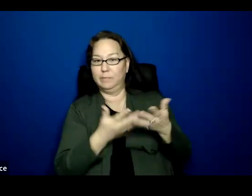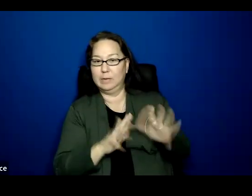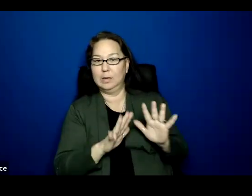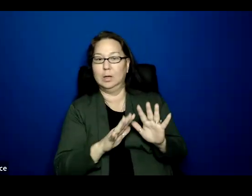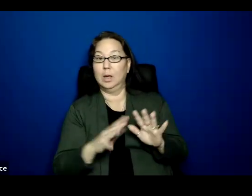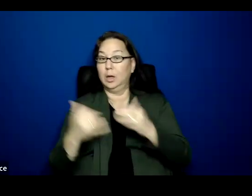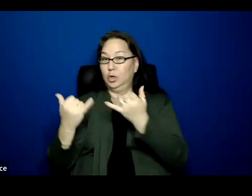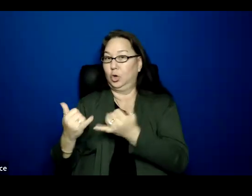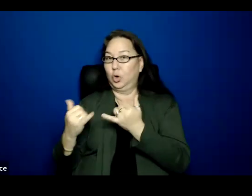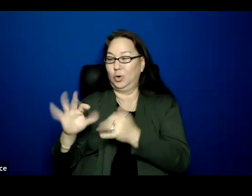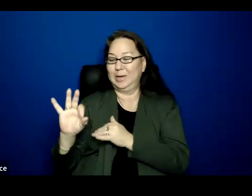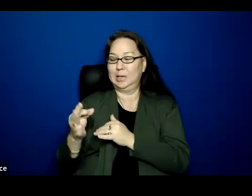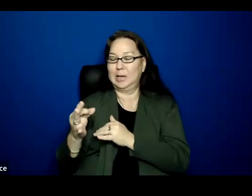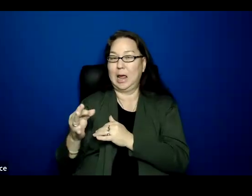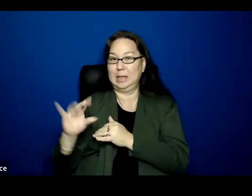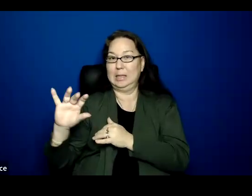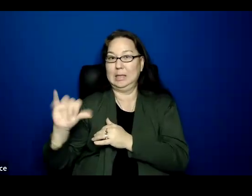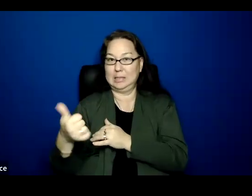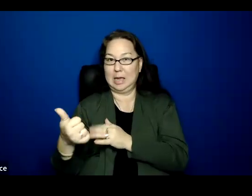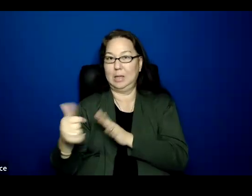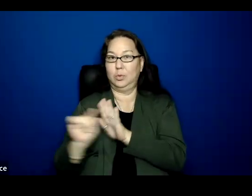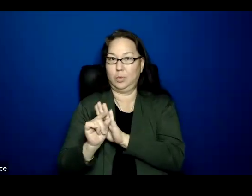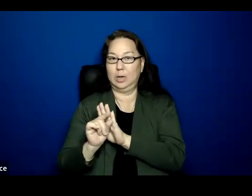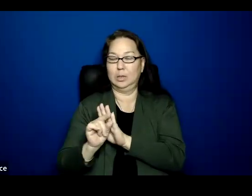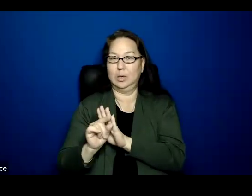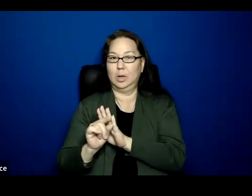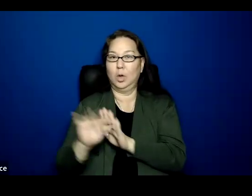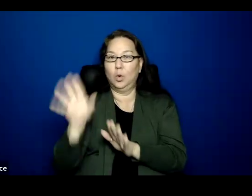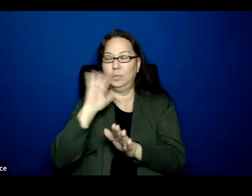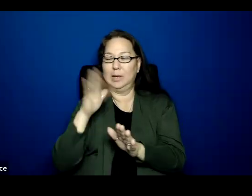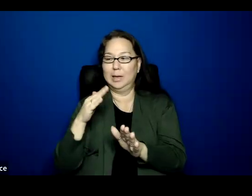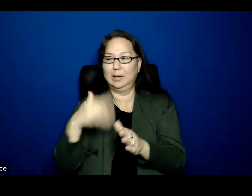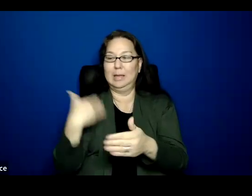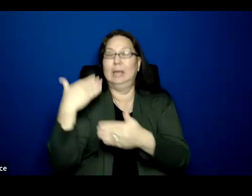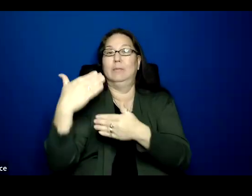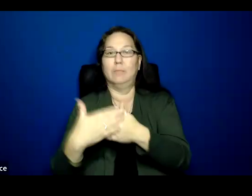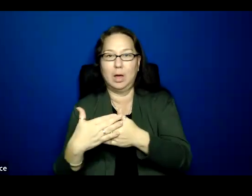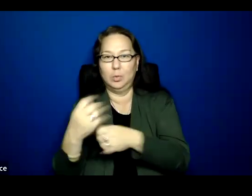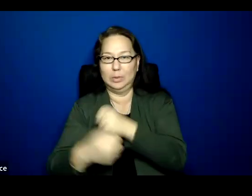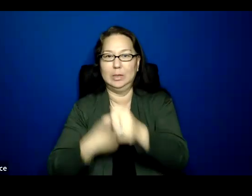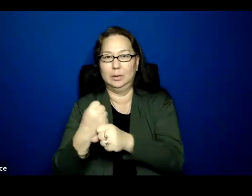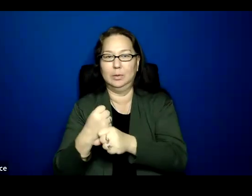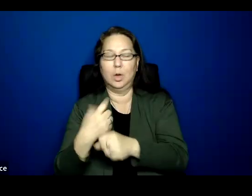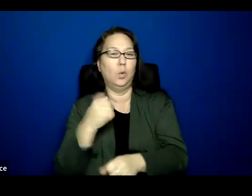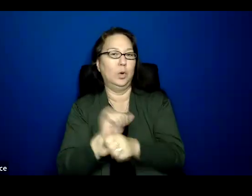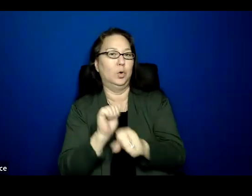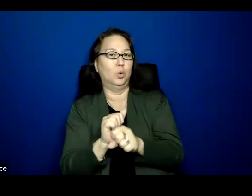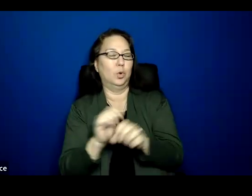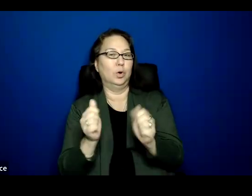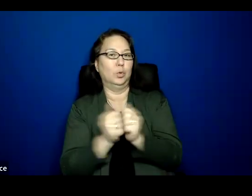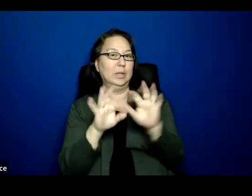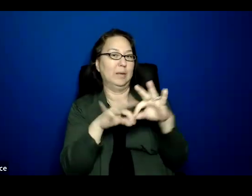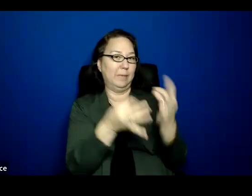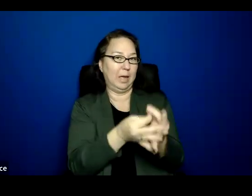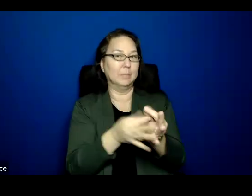10th, it would be like the following year. So we would work with the families in schools that